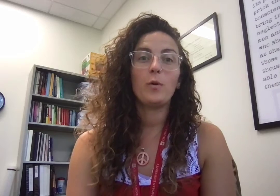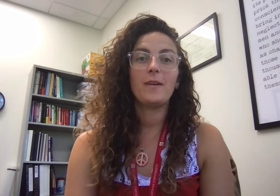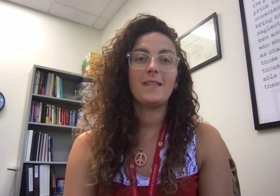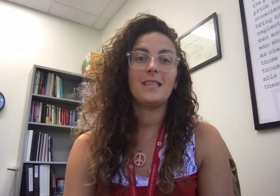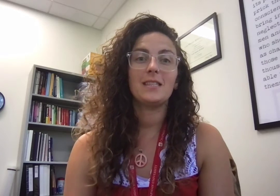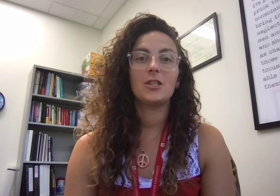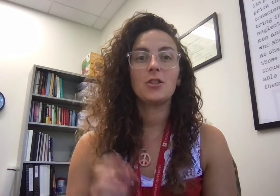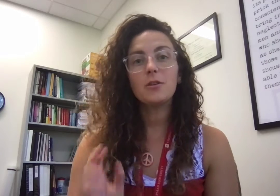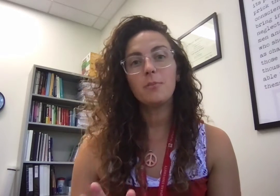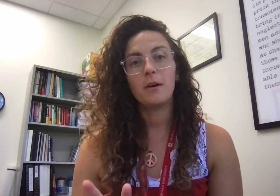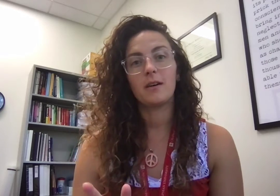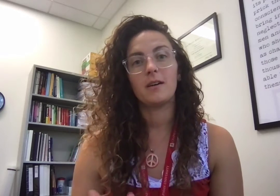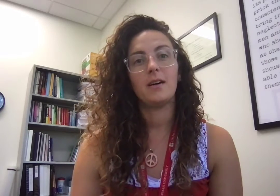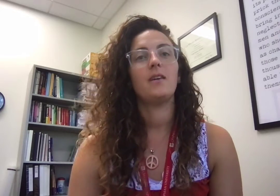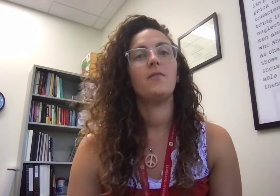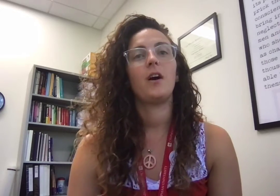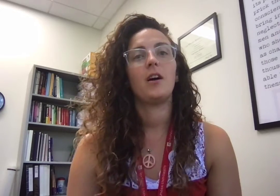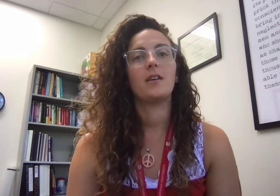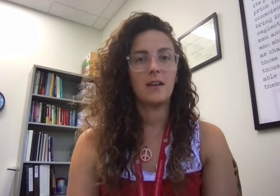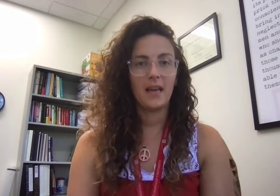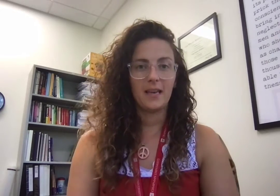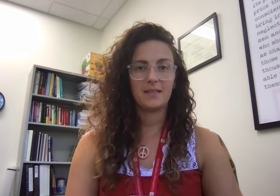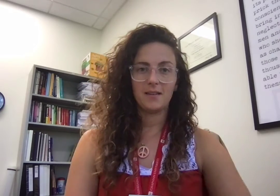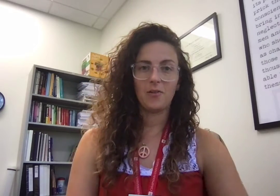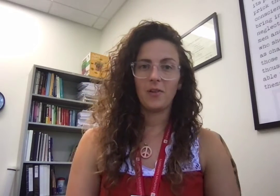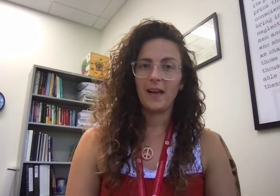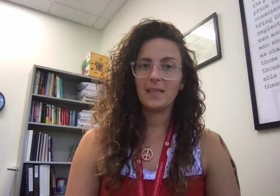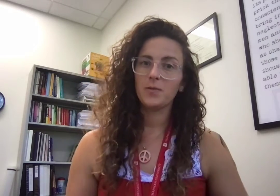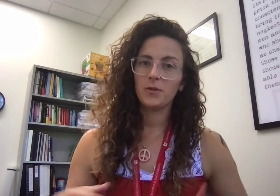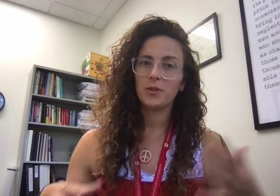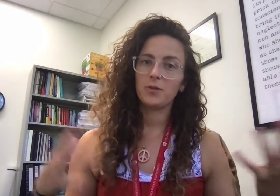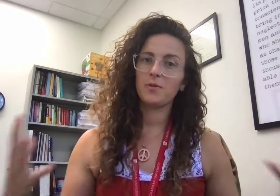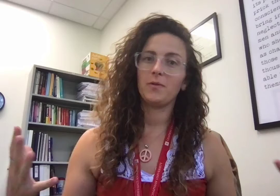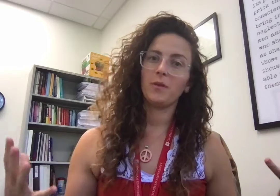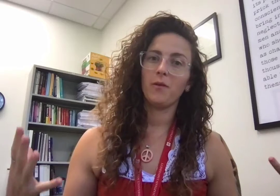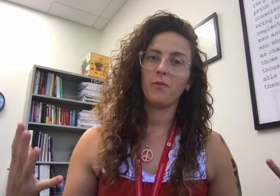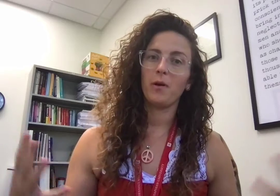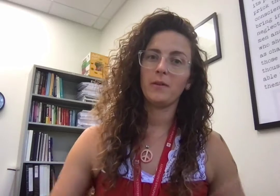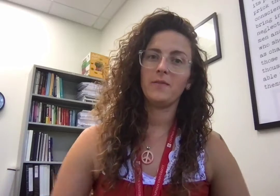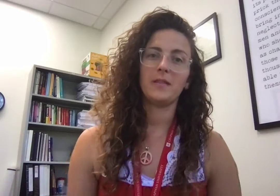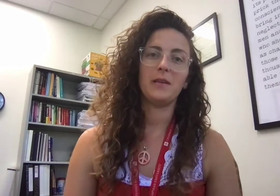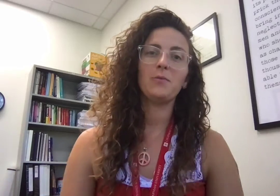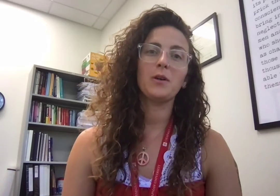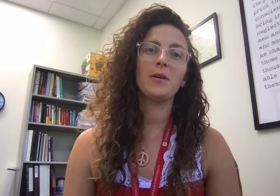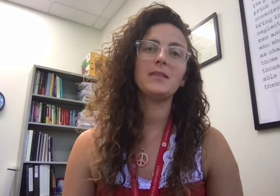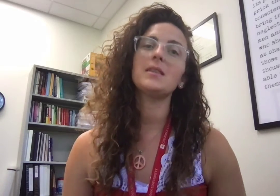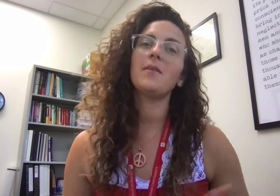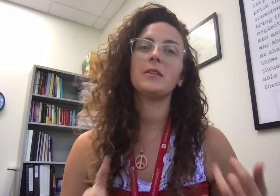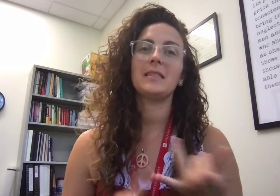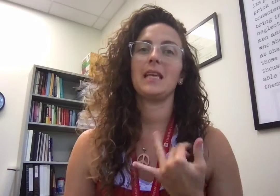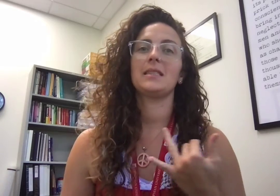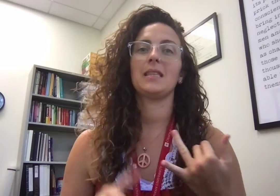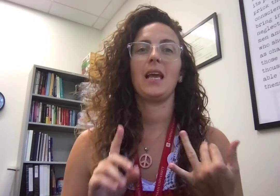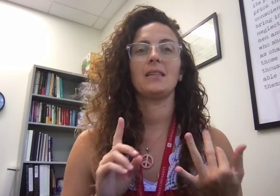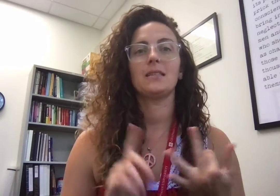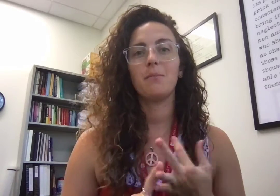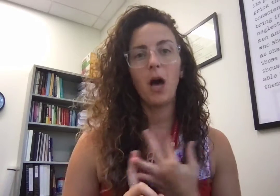for this third part of our ASL class, for just a review of what we've done, we're going to cover dates and some